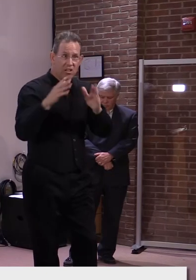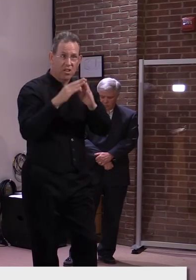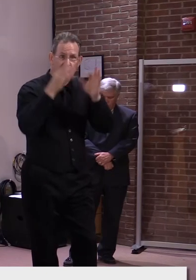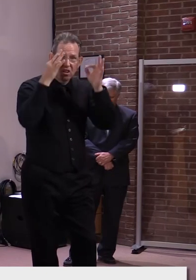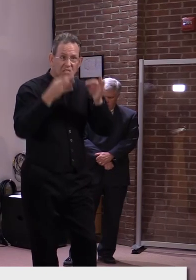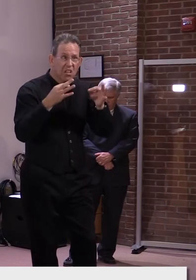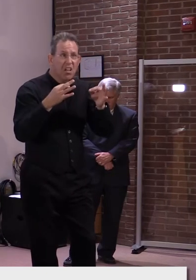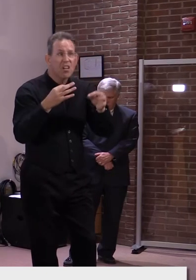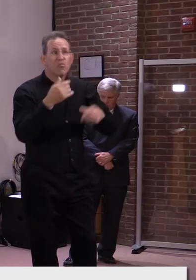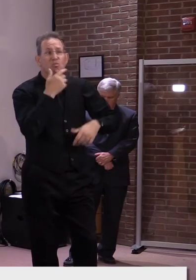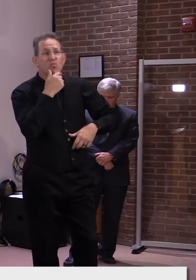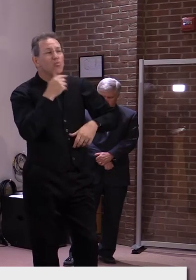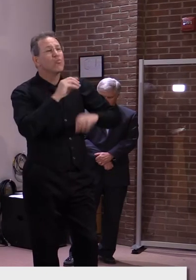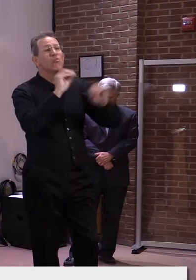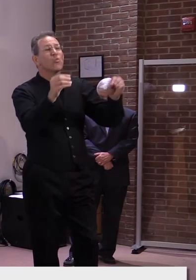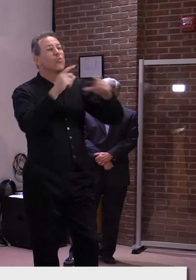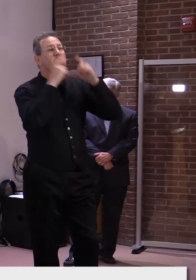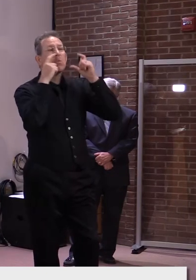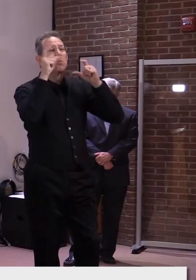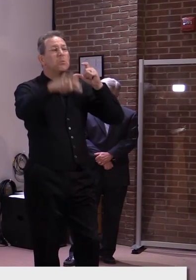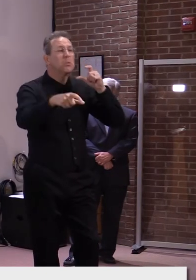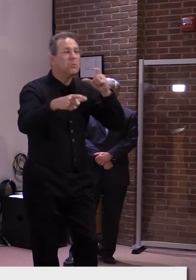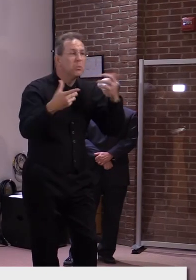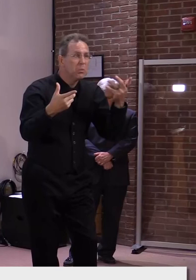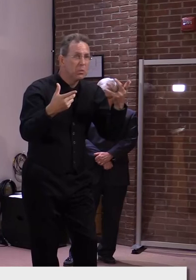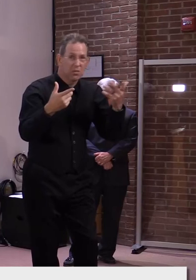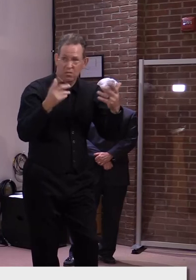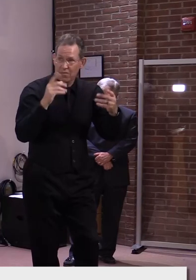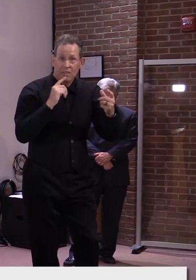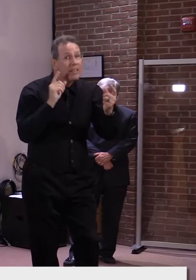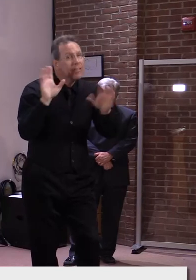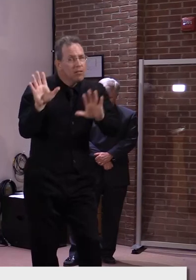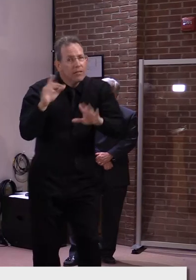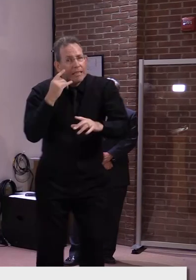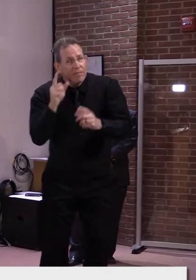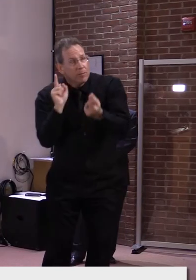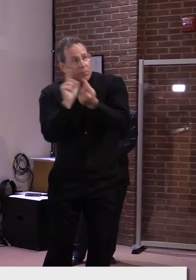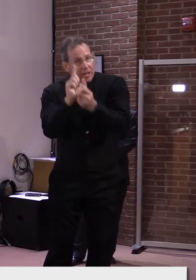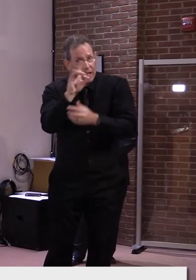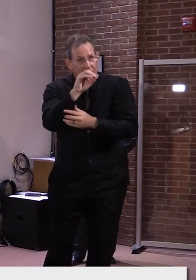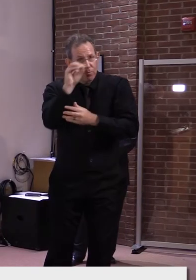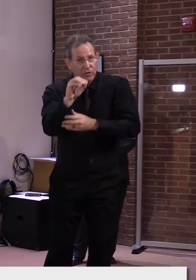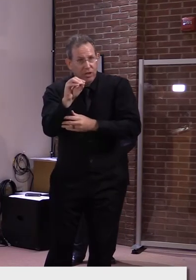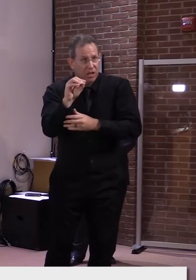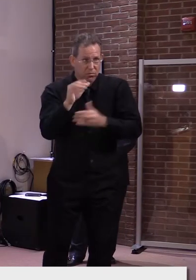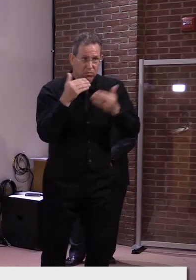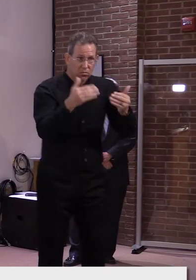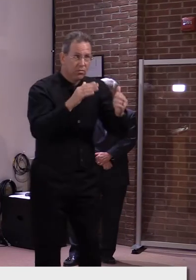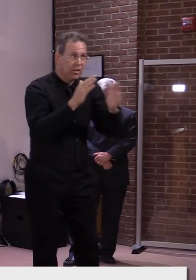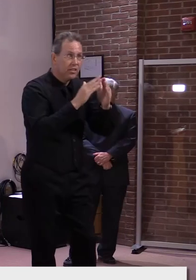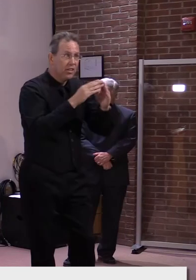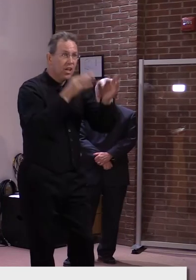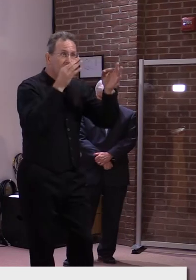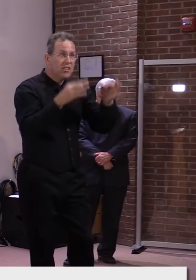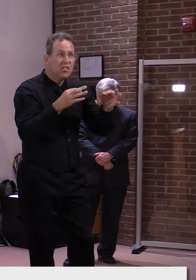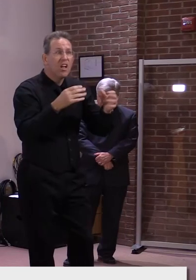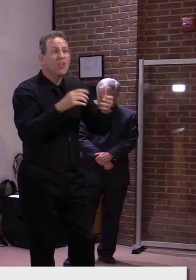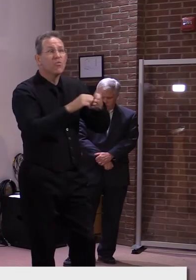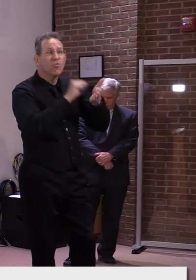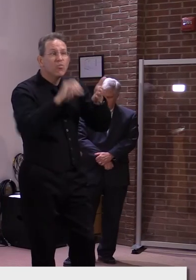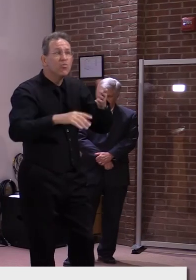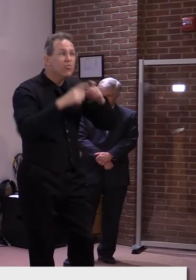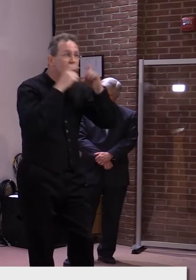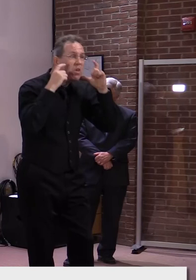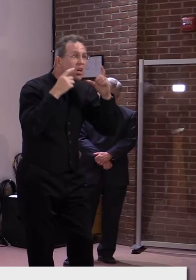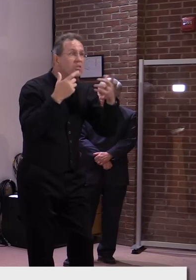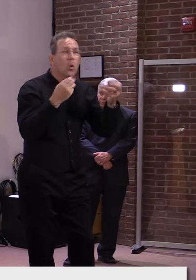before July 4th, which I think everyone hopes we are. Some towns are canceling. Some are holding kind of hybrid. What's your